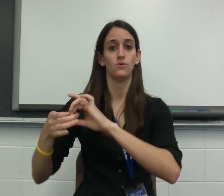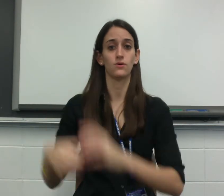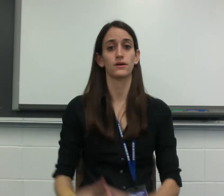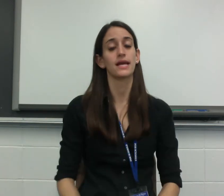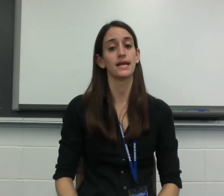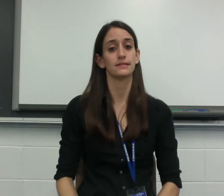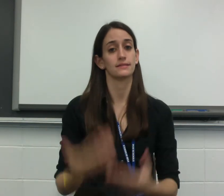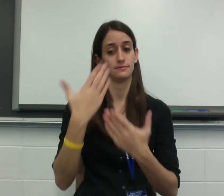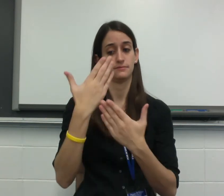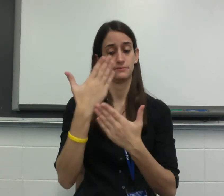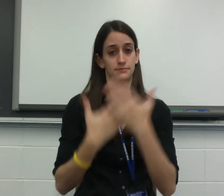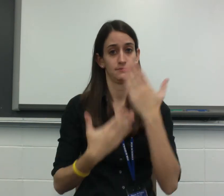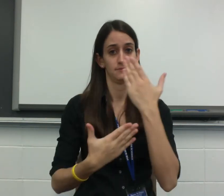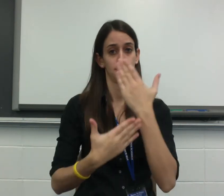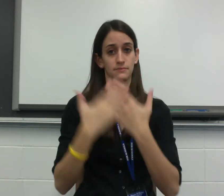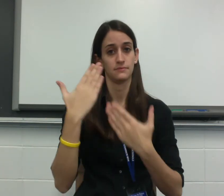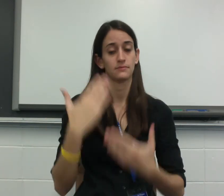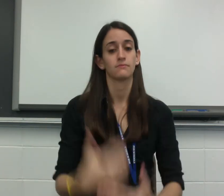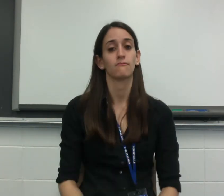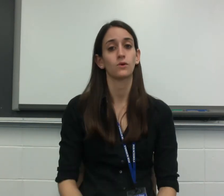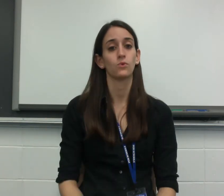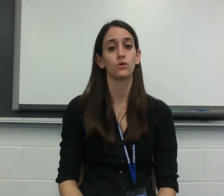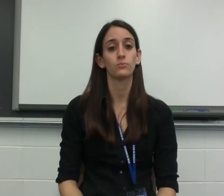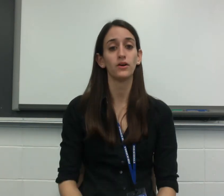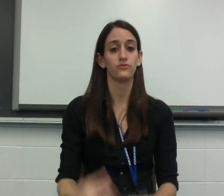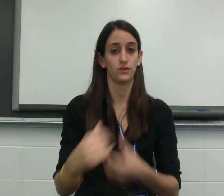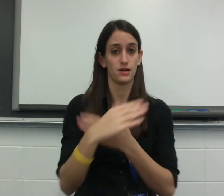or hands, or butterflies,